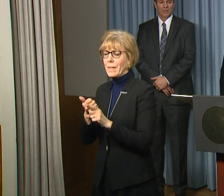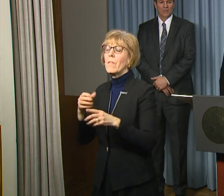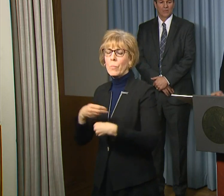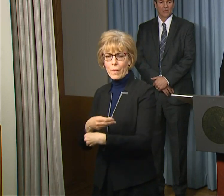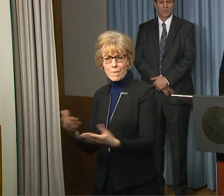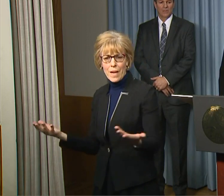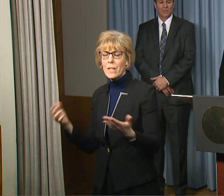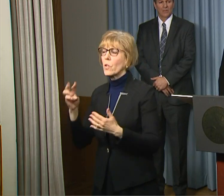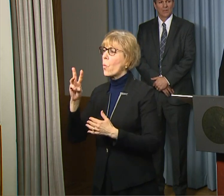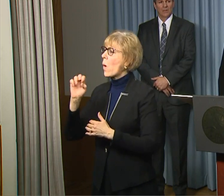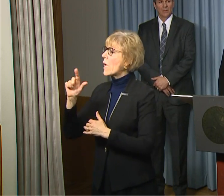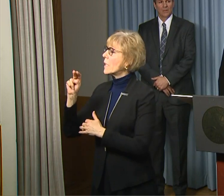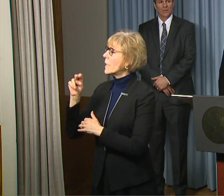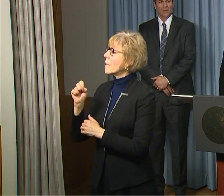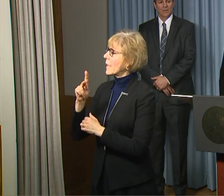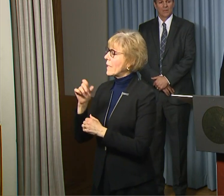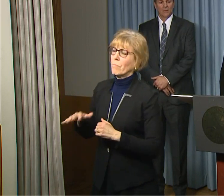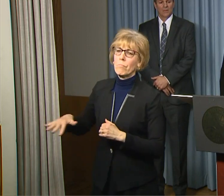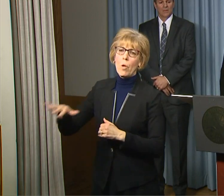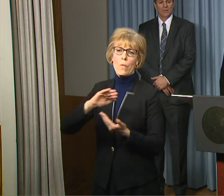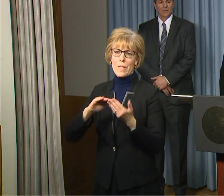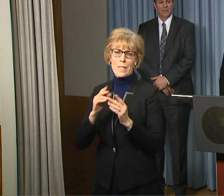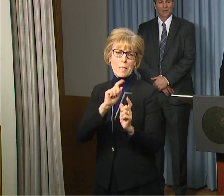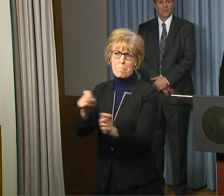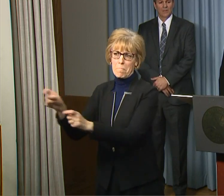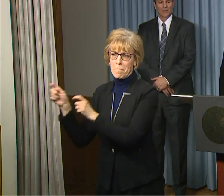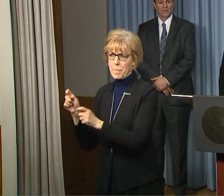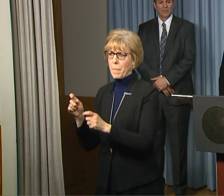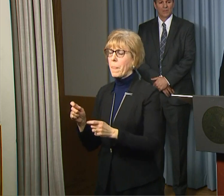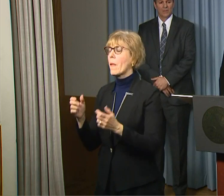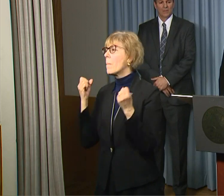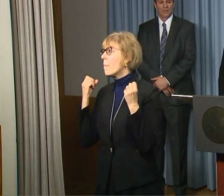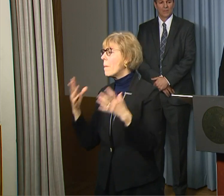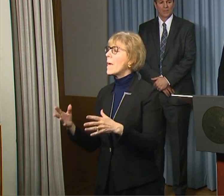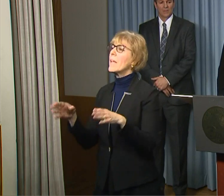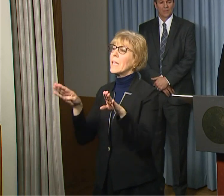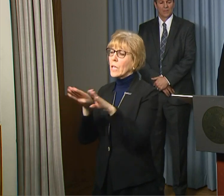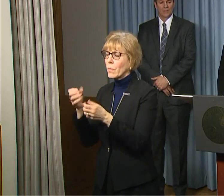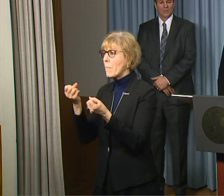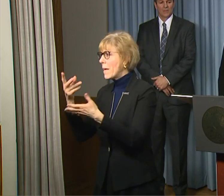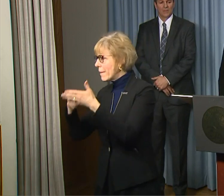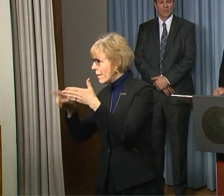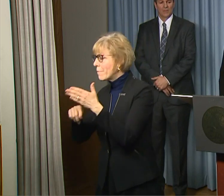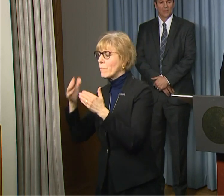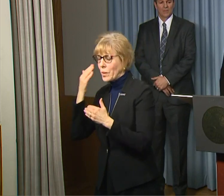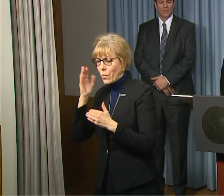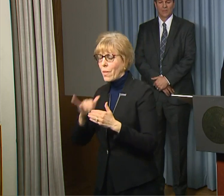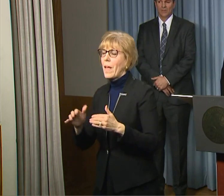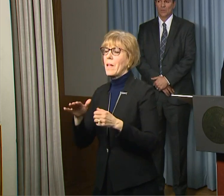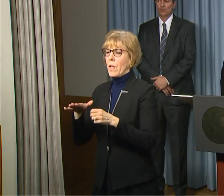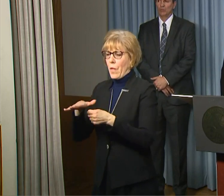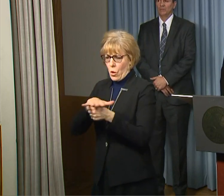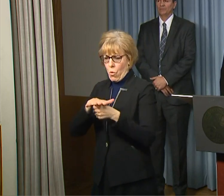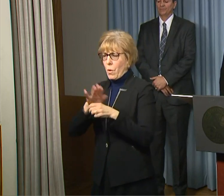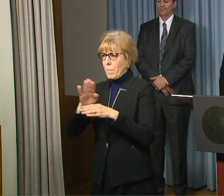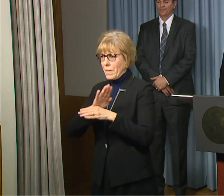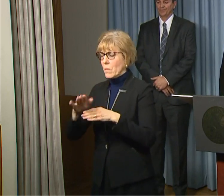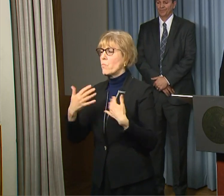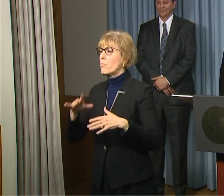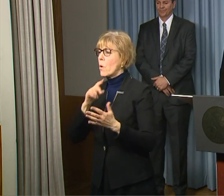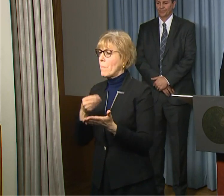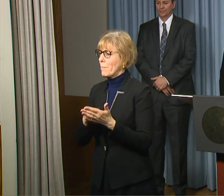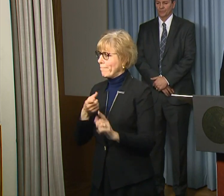city. Now, with all the closures and cancellations, we know our local businesses are being hard hit and the effect that has on their